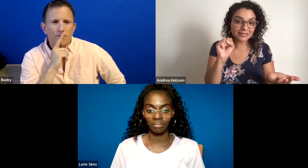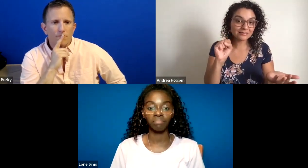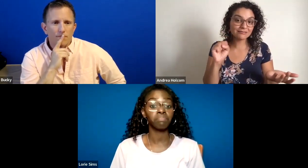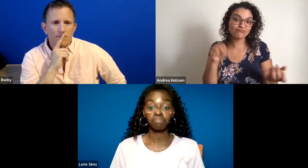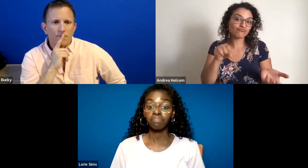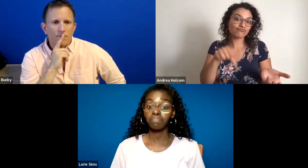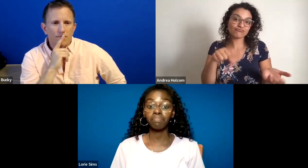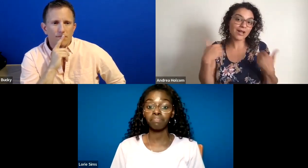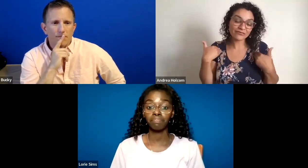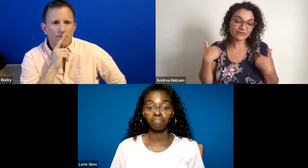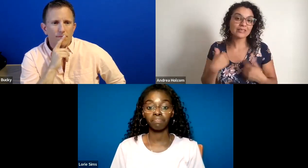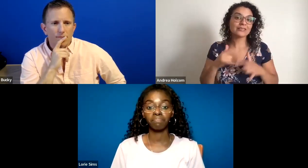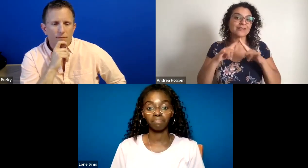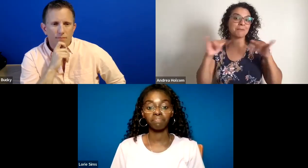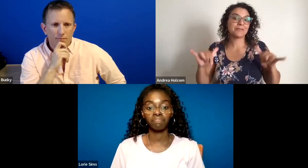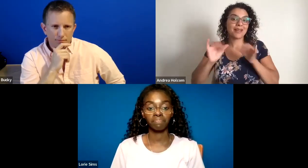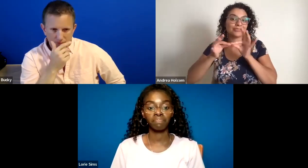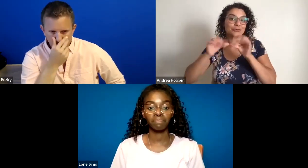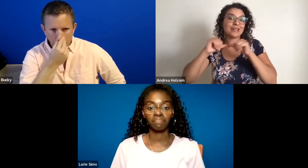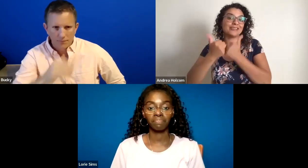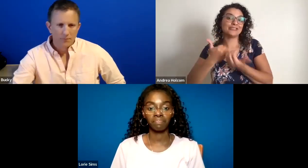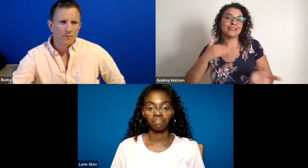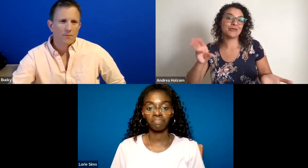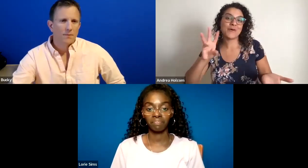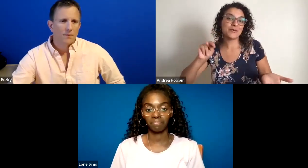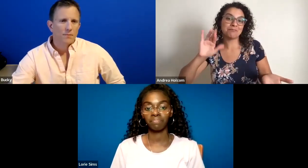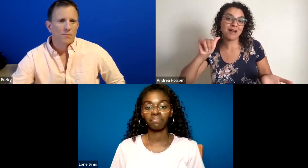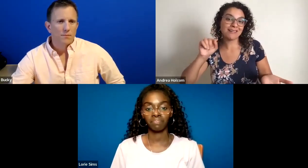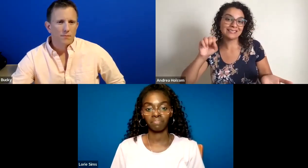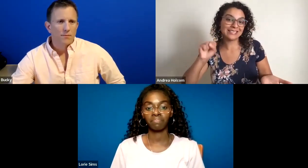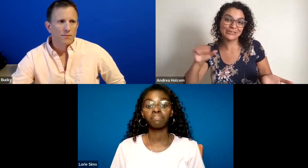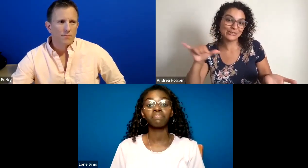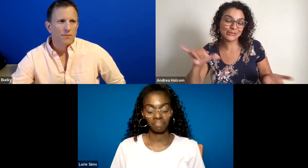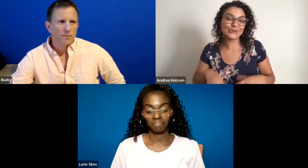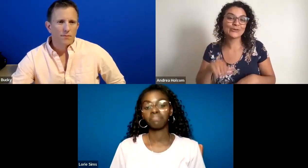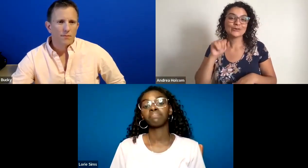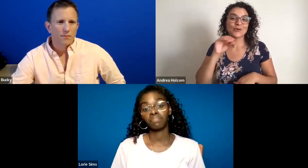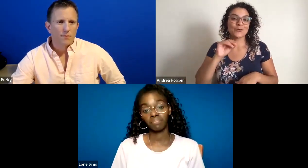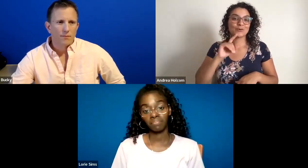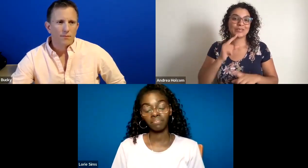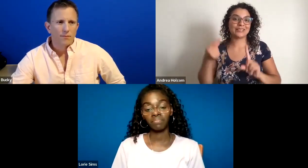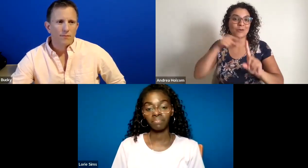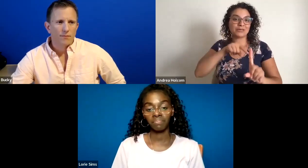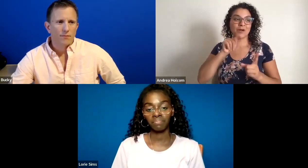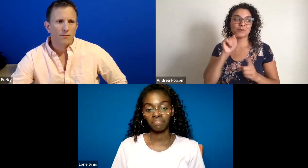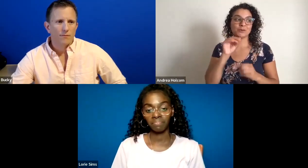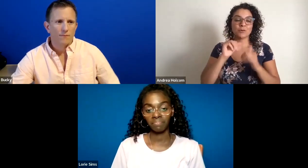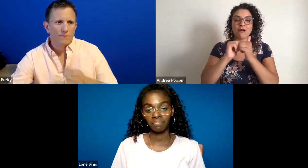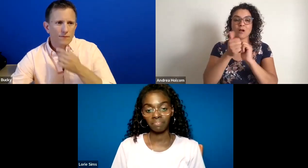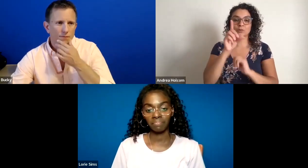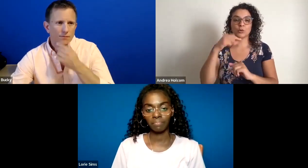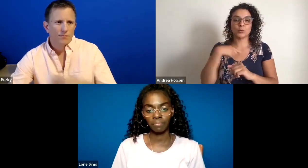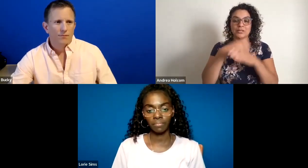really have biases, internal biases. And the interpreting agency has their biases